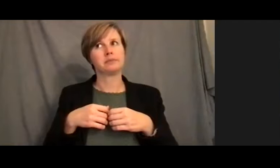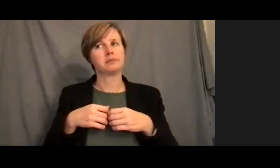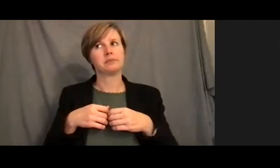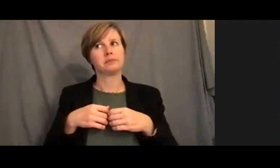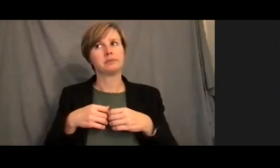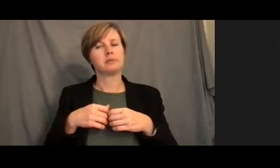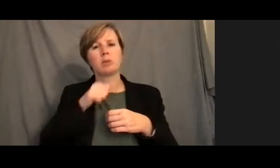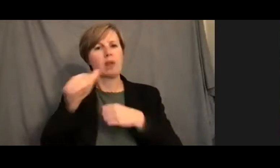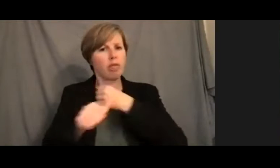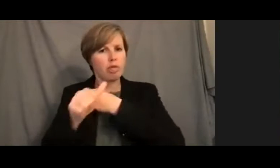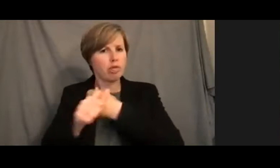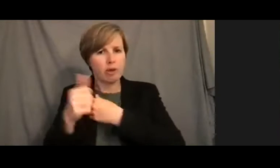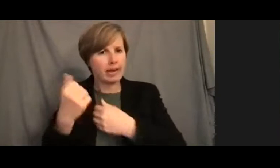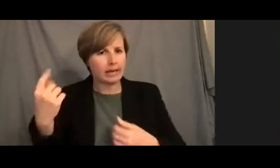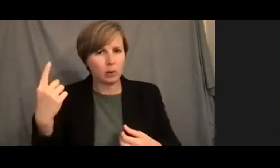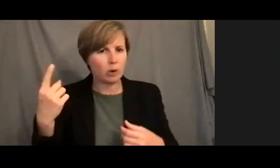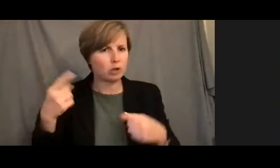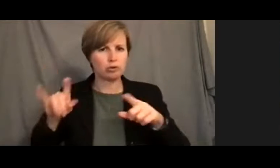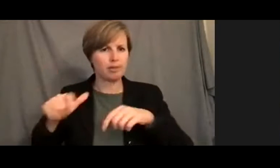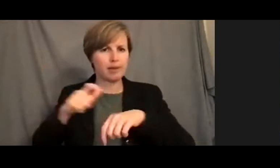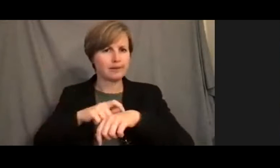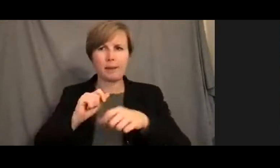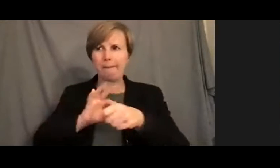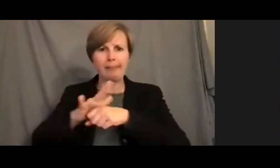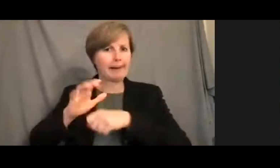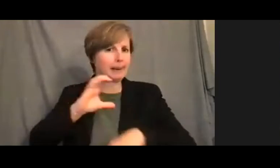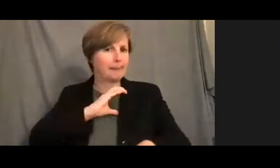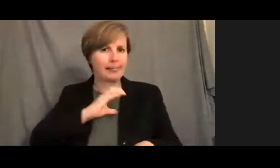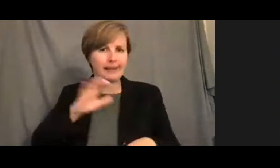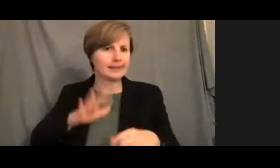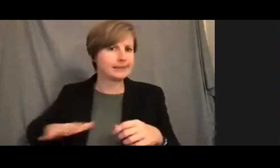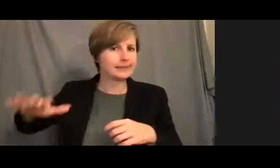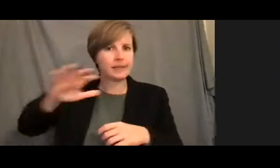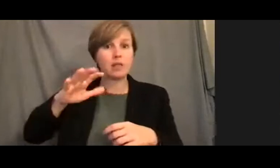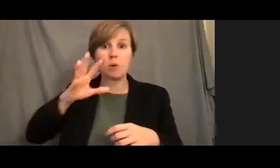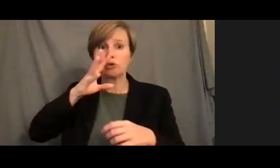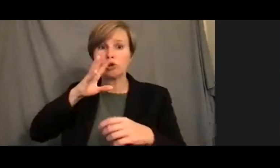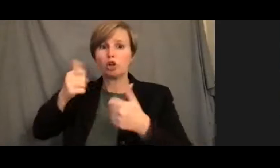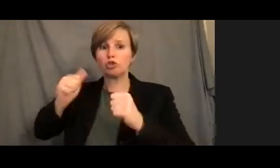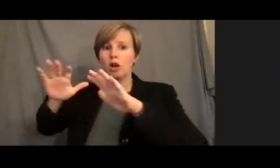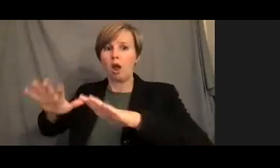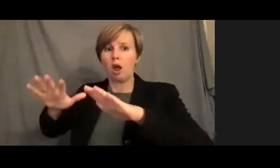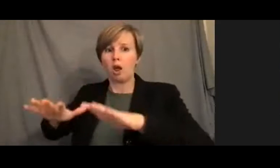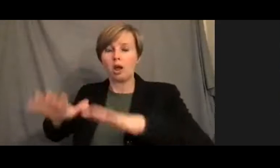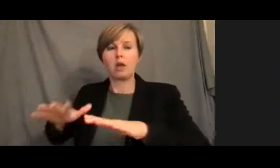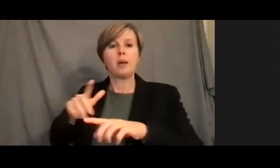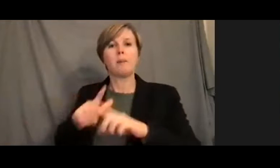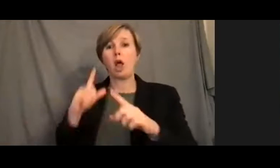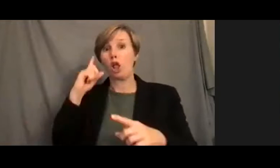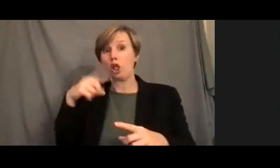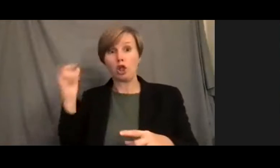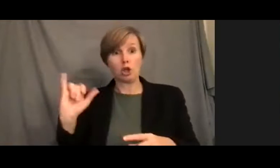a threat to anybody at the time, and there was plenty of police around, and they were talking him down, and it looked like everything was